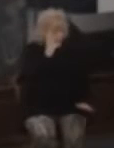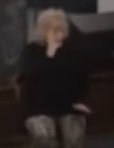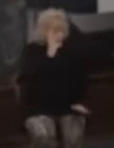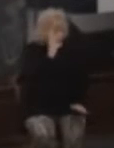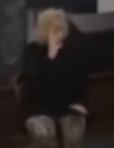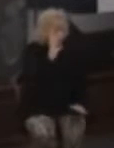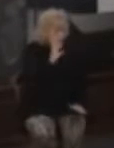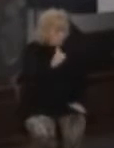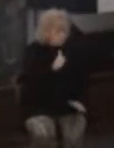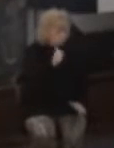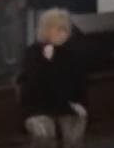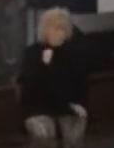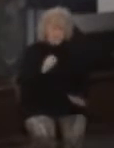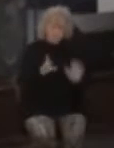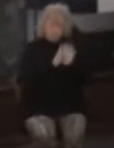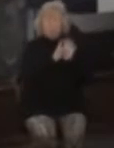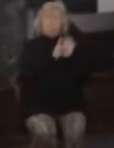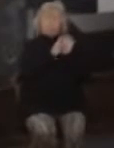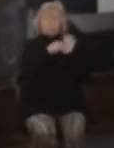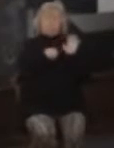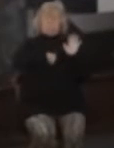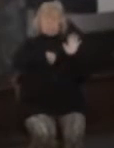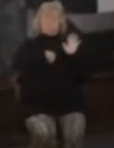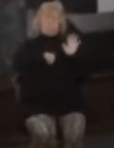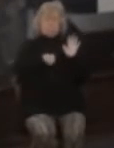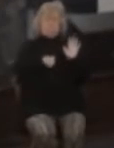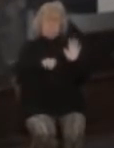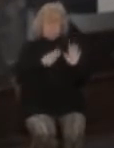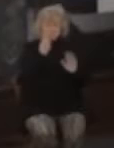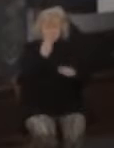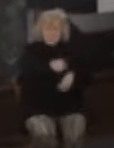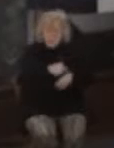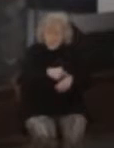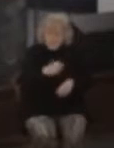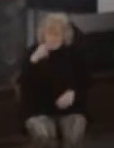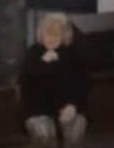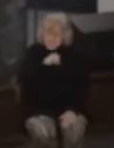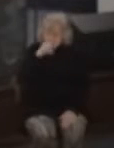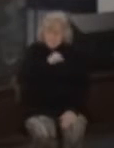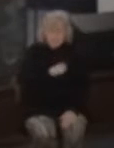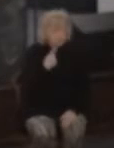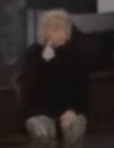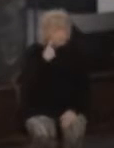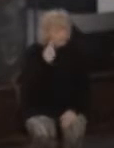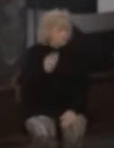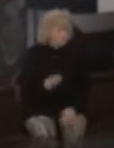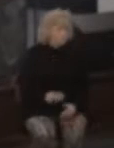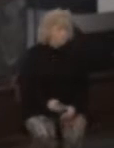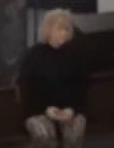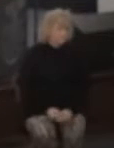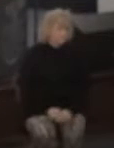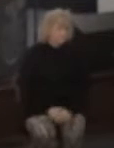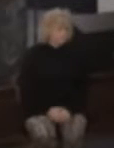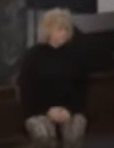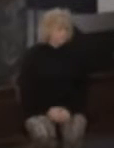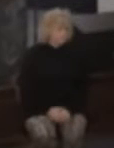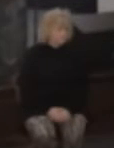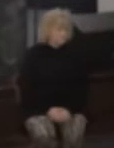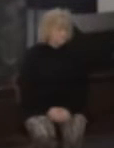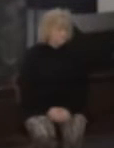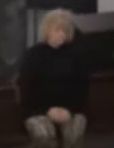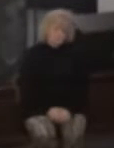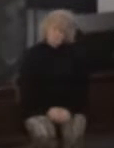trying to pin him to the wall. He does it two times. Now, you've probably heard of rough crowds throwing rotten tomatoes at musicians before,